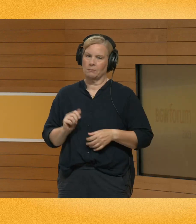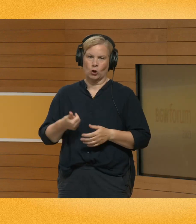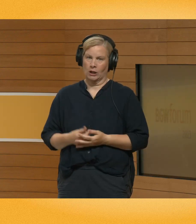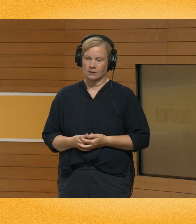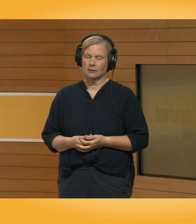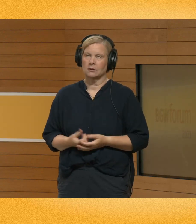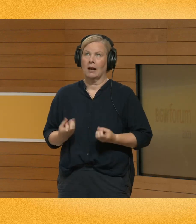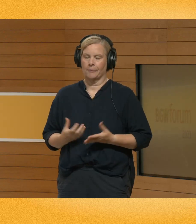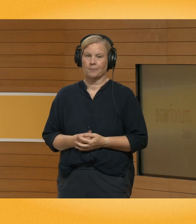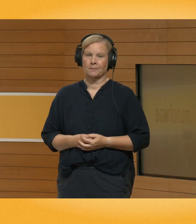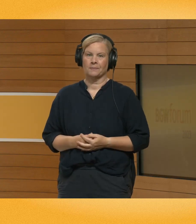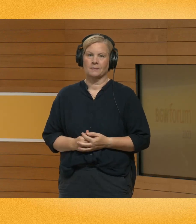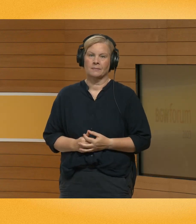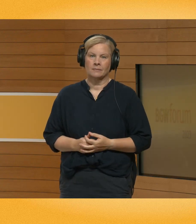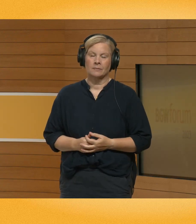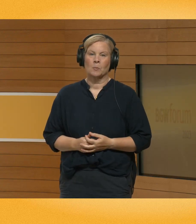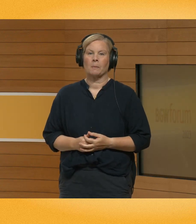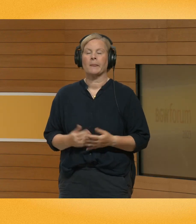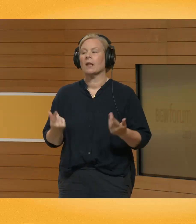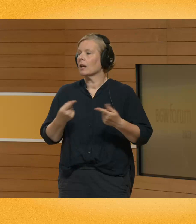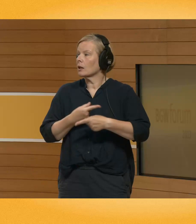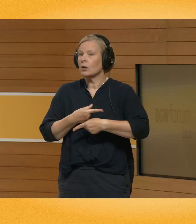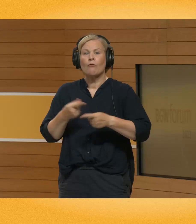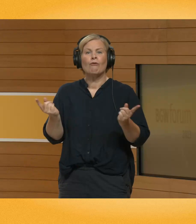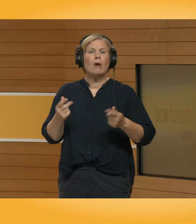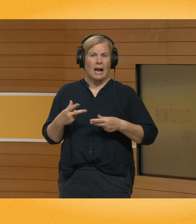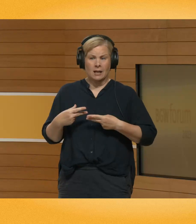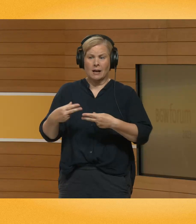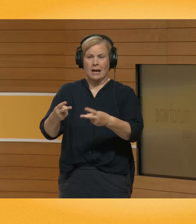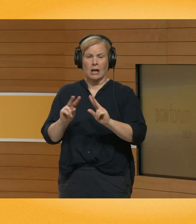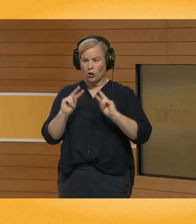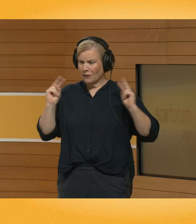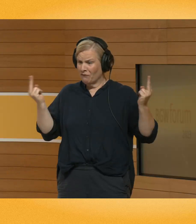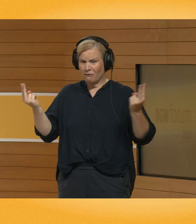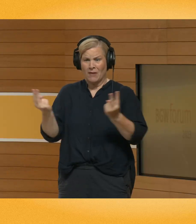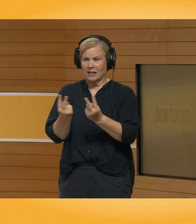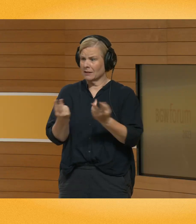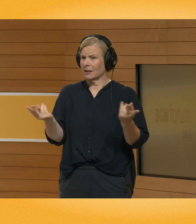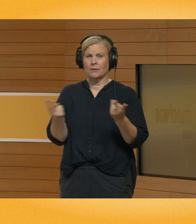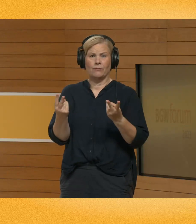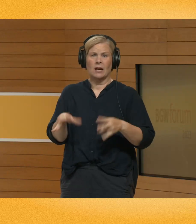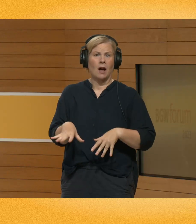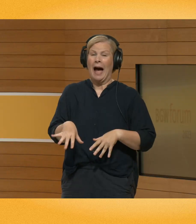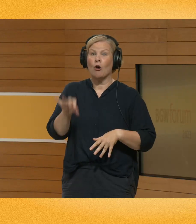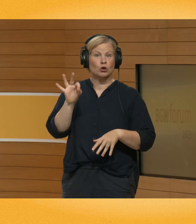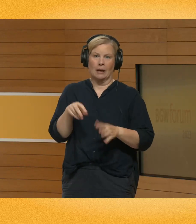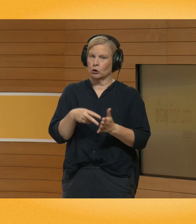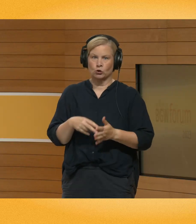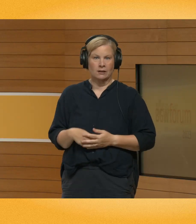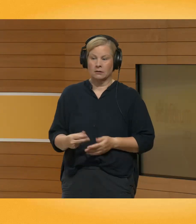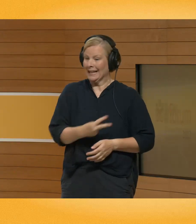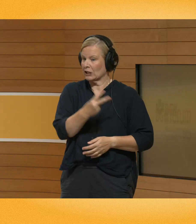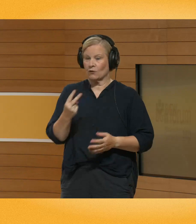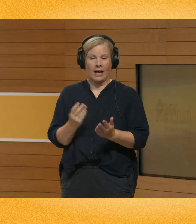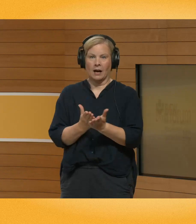all over the world, it was a state of emergency for 2 years. It lasted so long. And we were asking ourselves